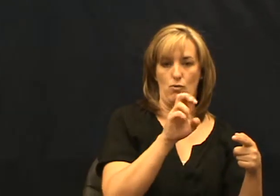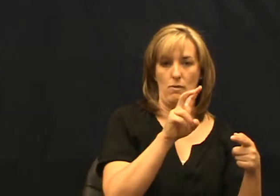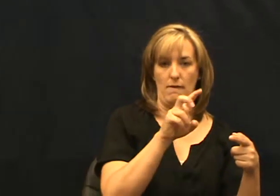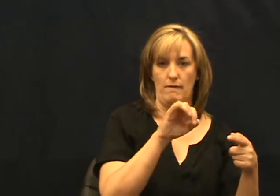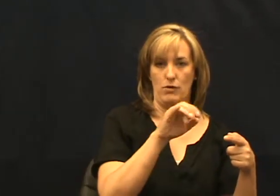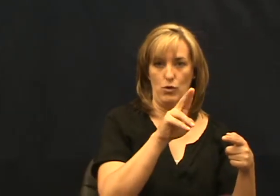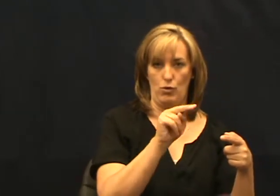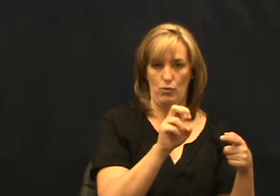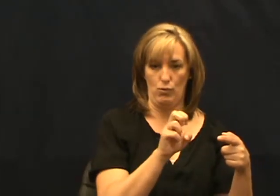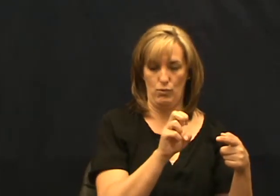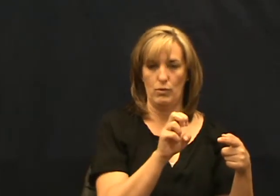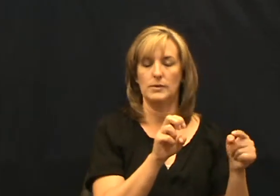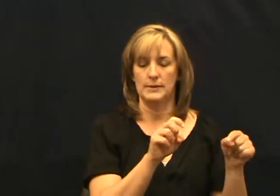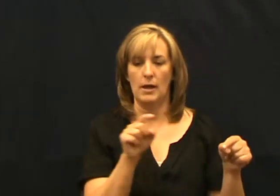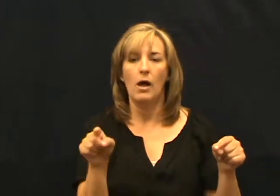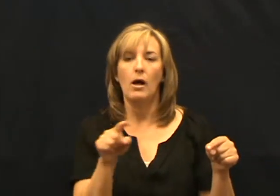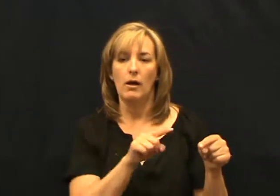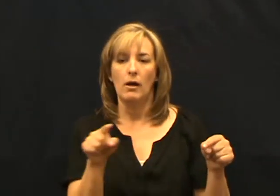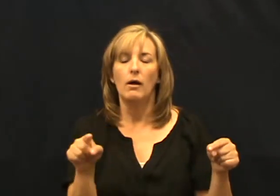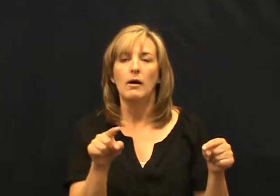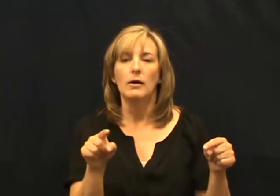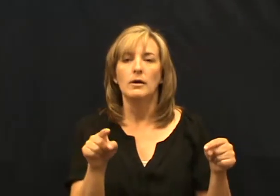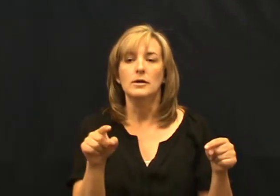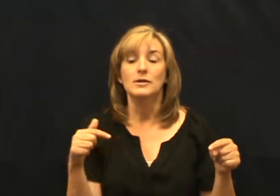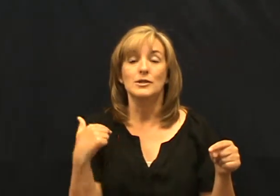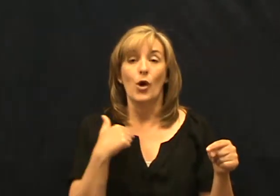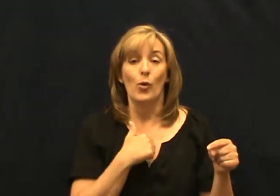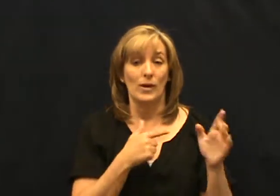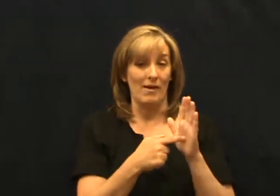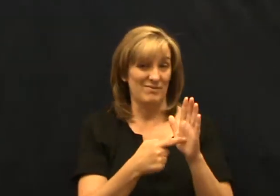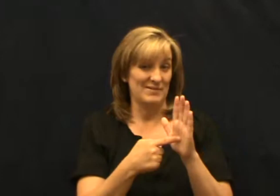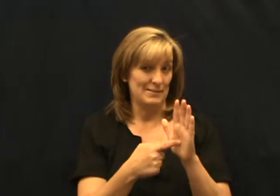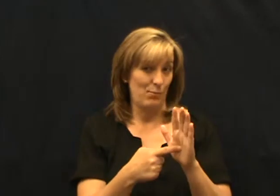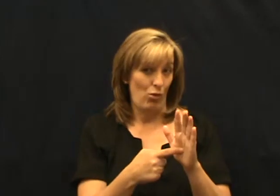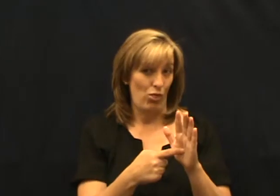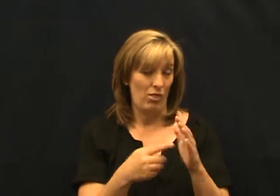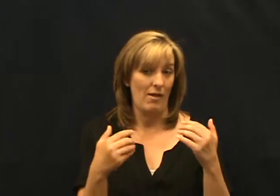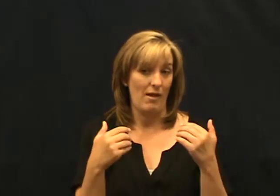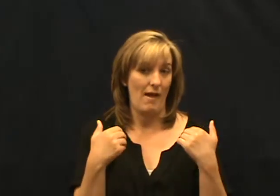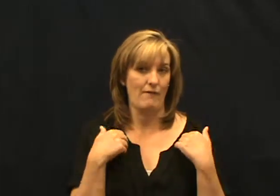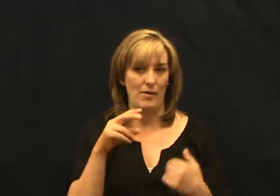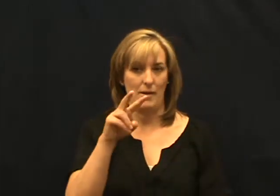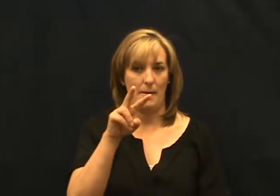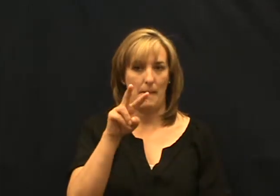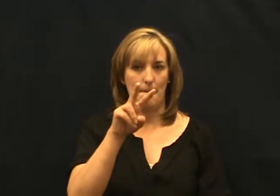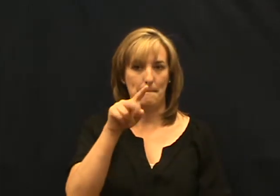So in our example that's covered in the text, we have Pizza Aroma, this company looking at